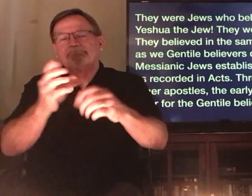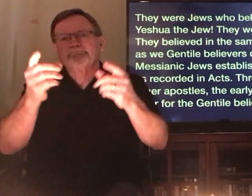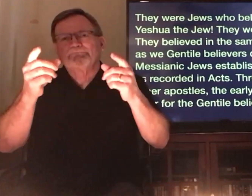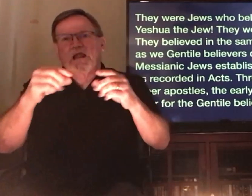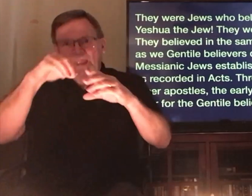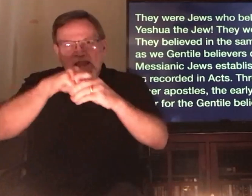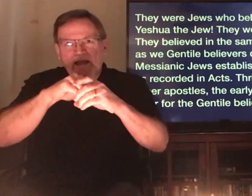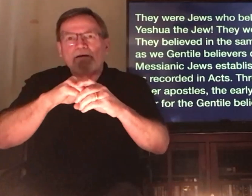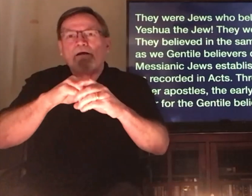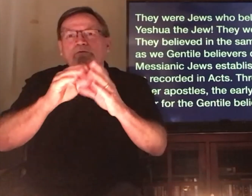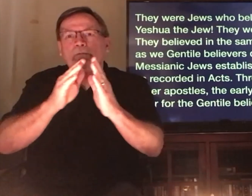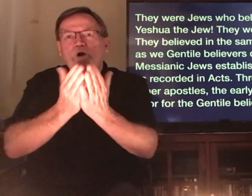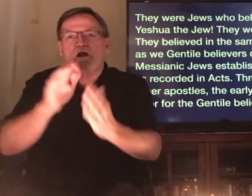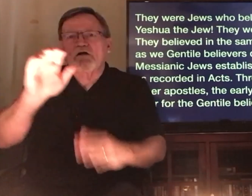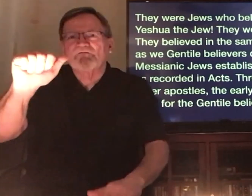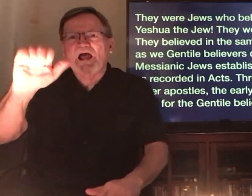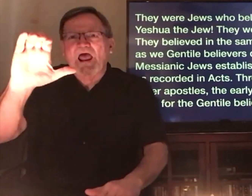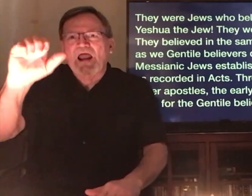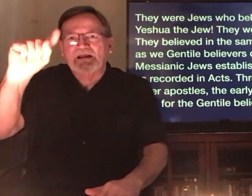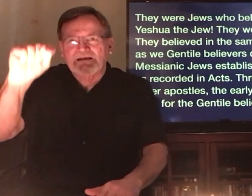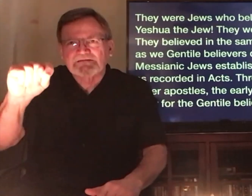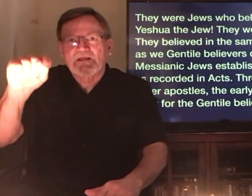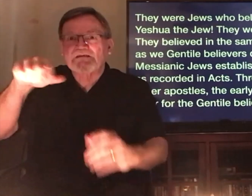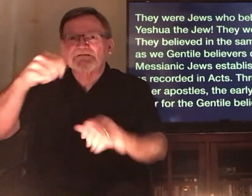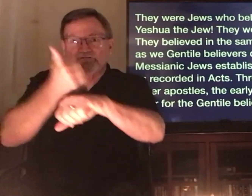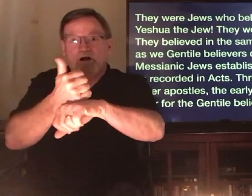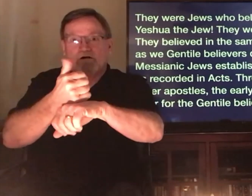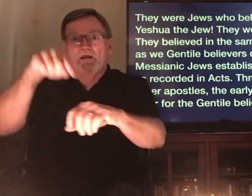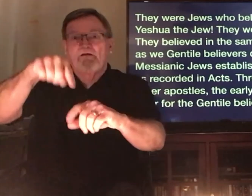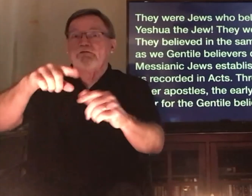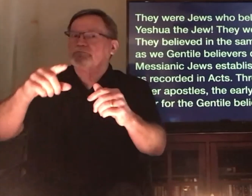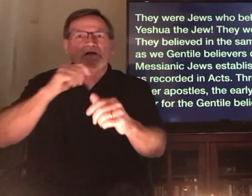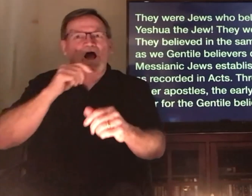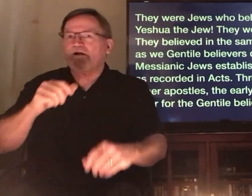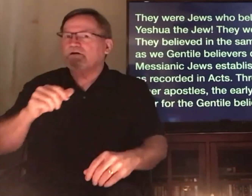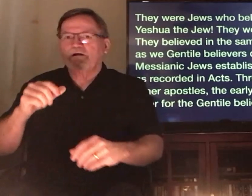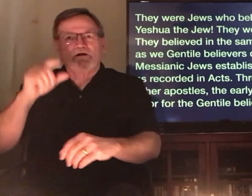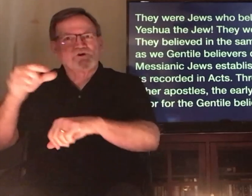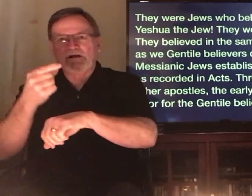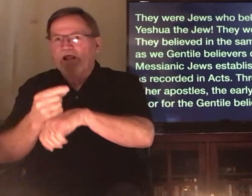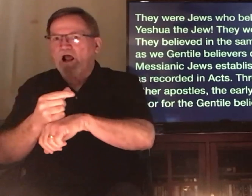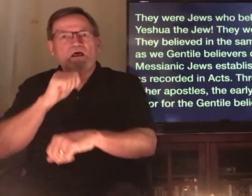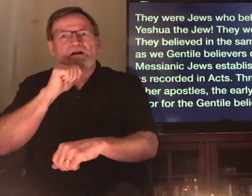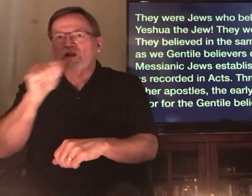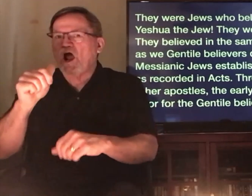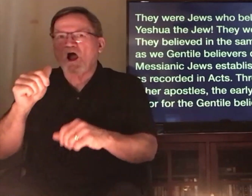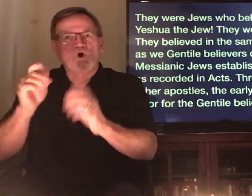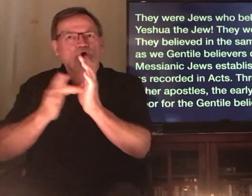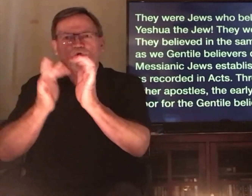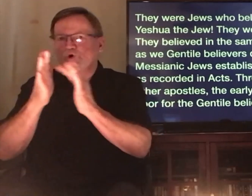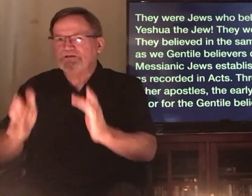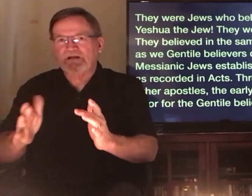Apostle Paul, Matthew, Mark, Luke, John, and